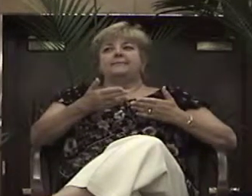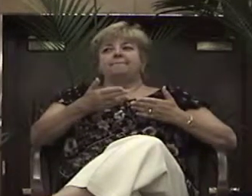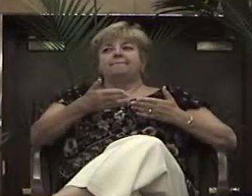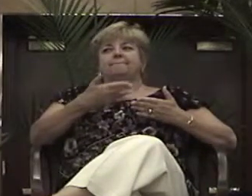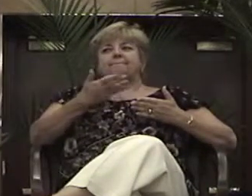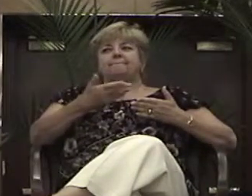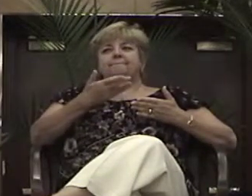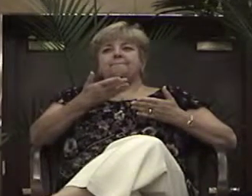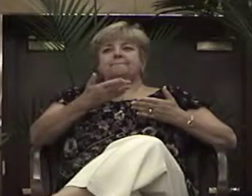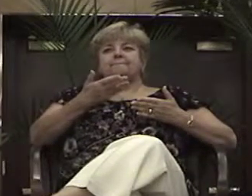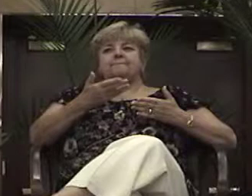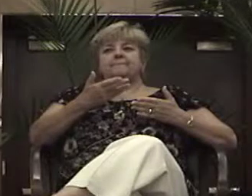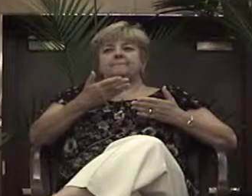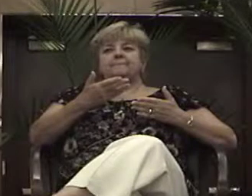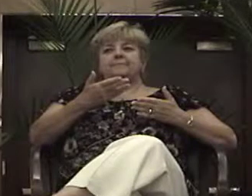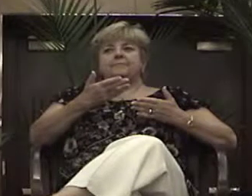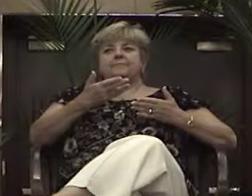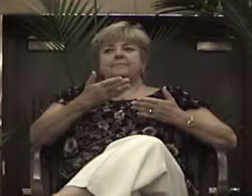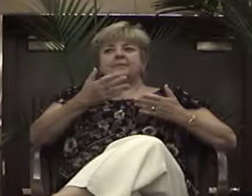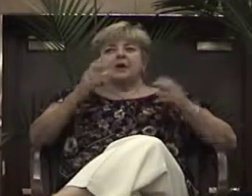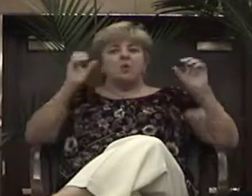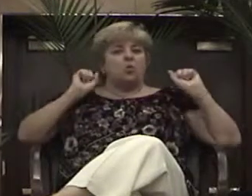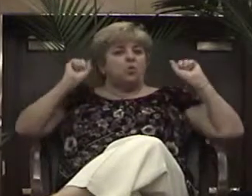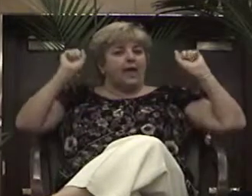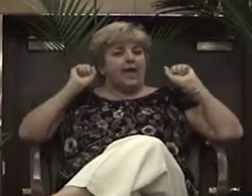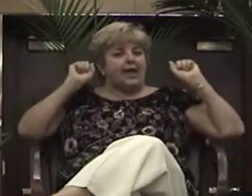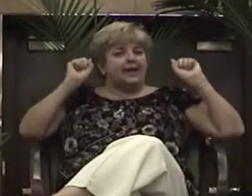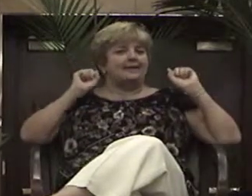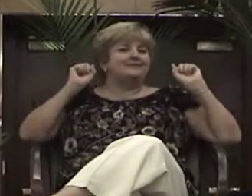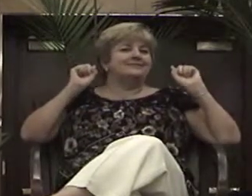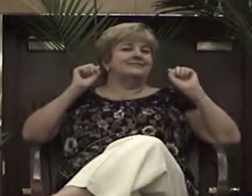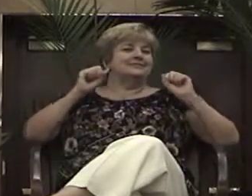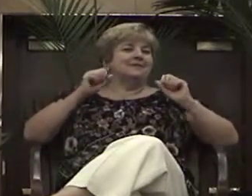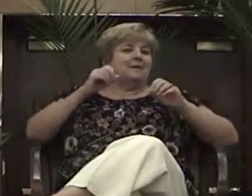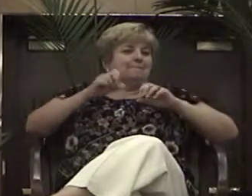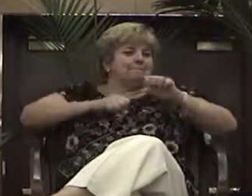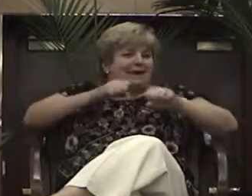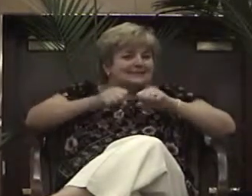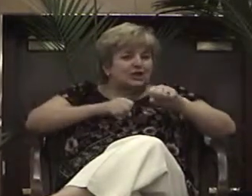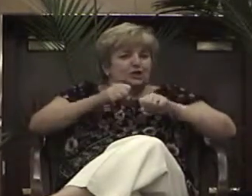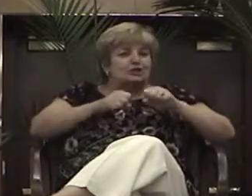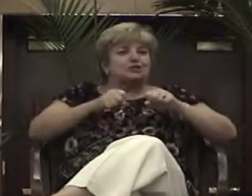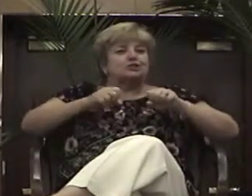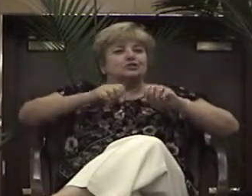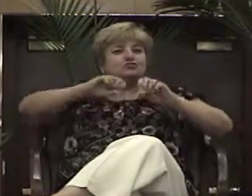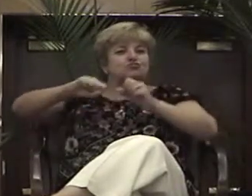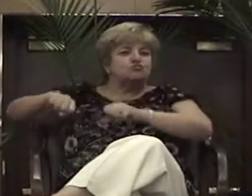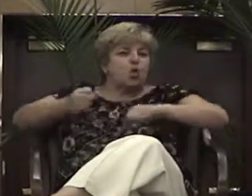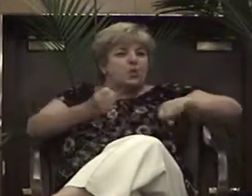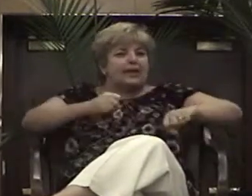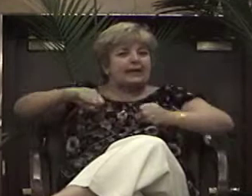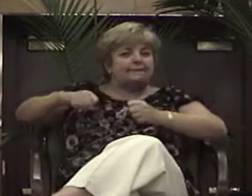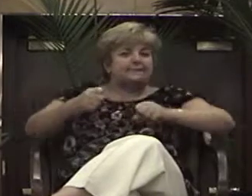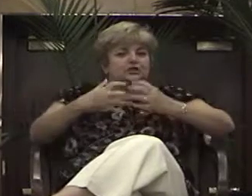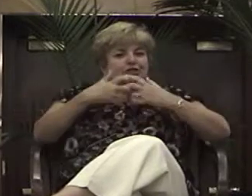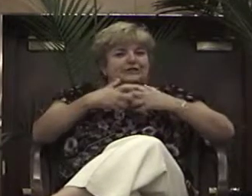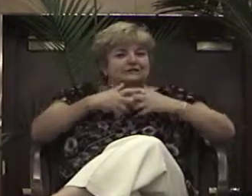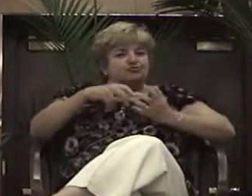weight barbell set, 3 bicycles, 3 rowing machines, and some little trampolines. And we went up